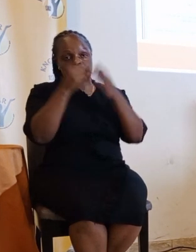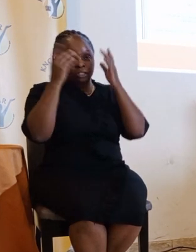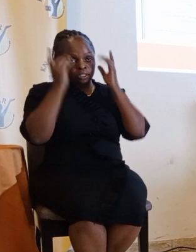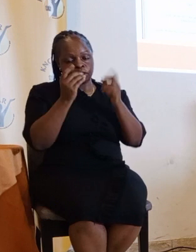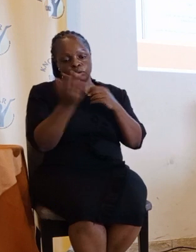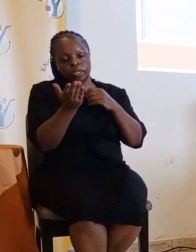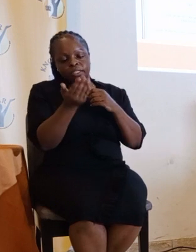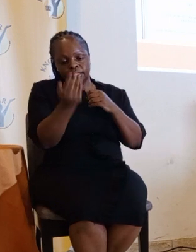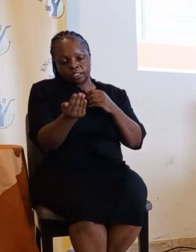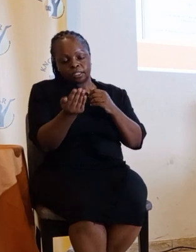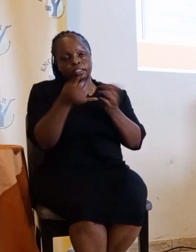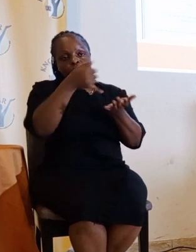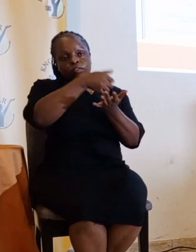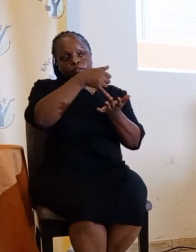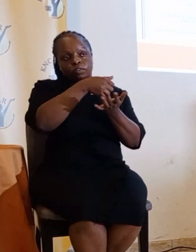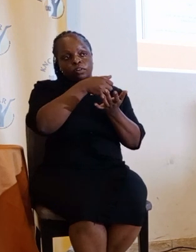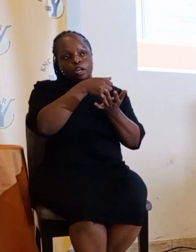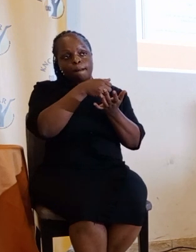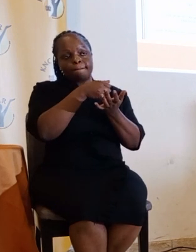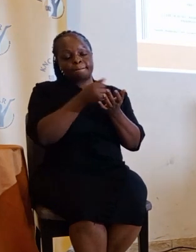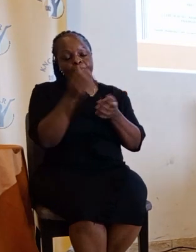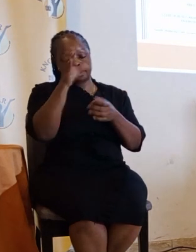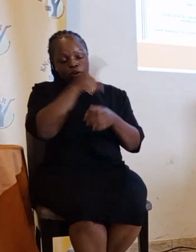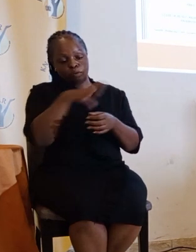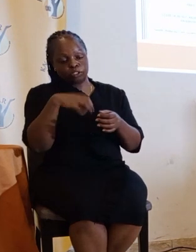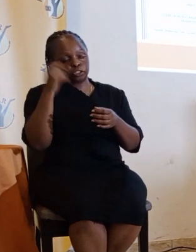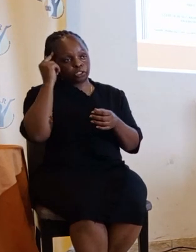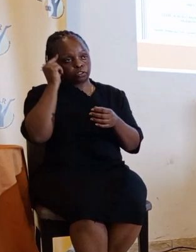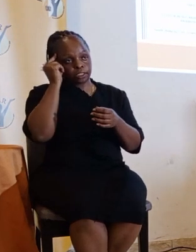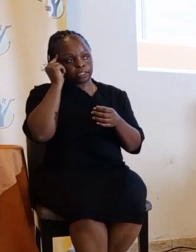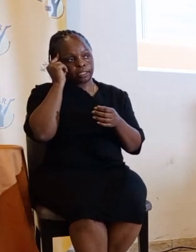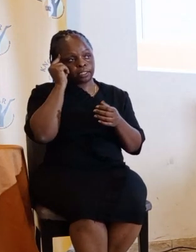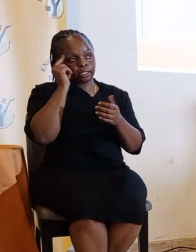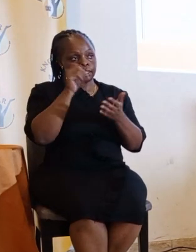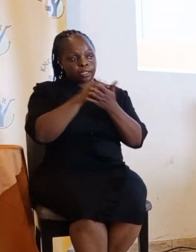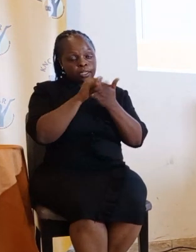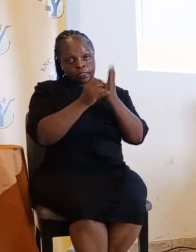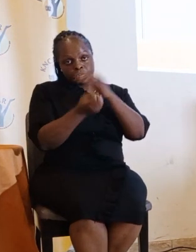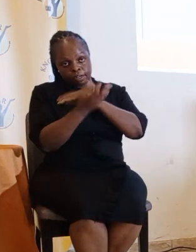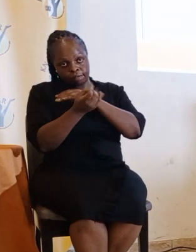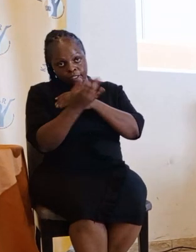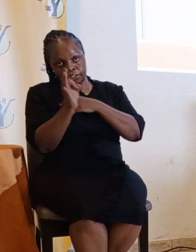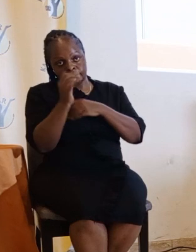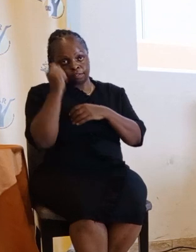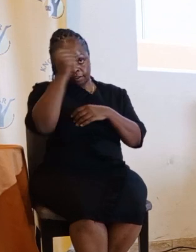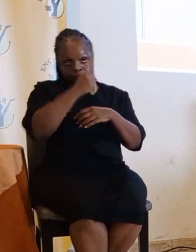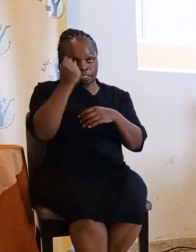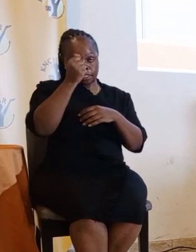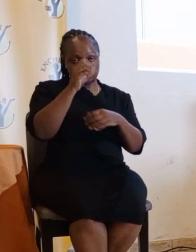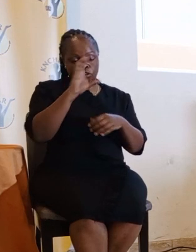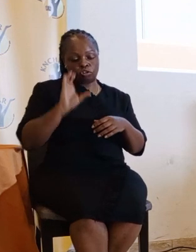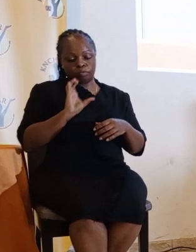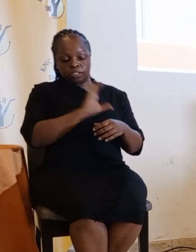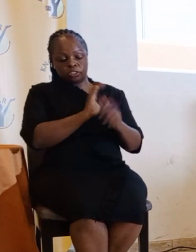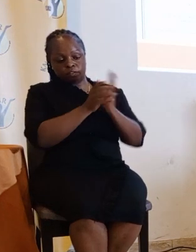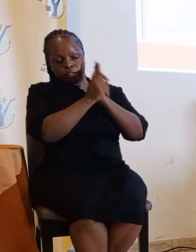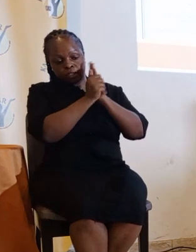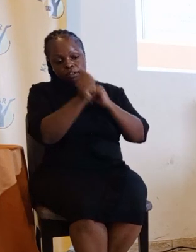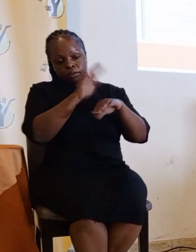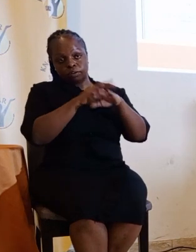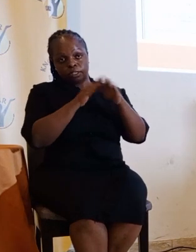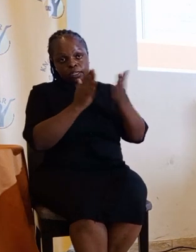child is involved. The Commission is concerned that the advisory of the African Committee of Experts on